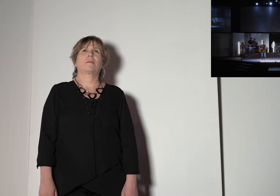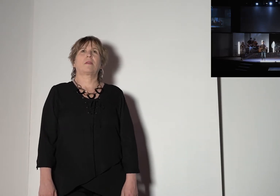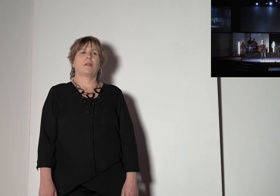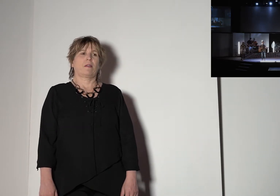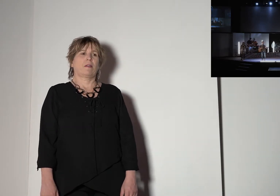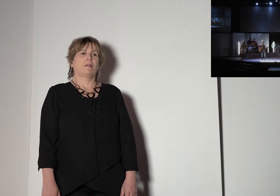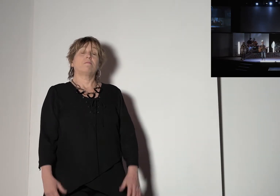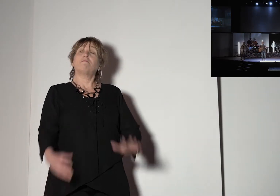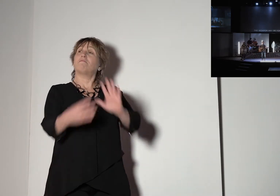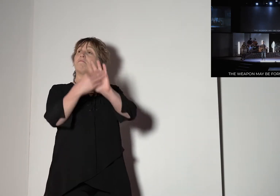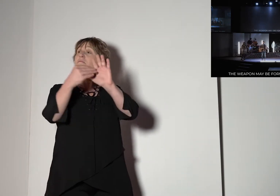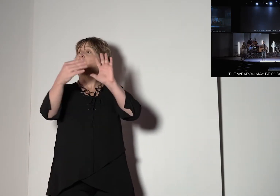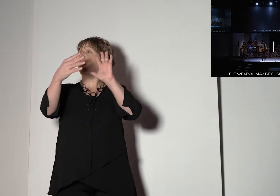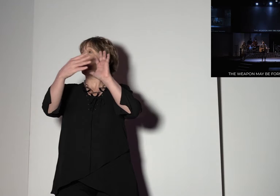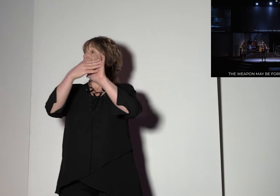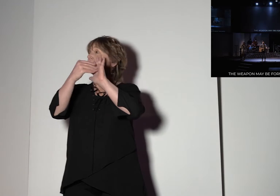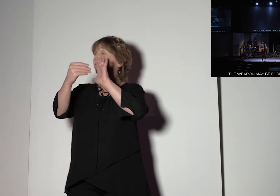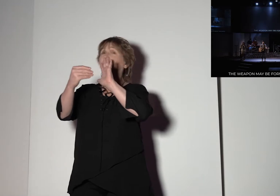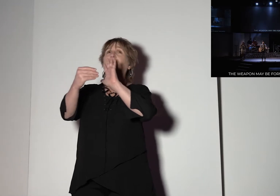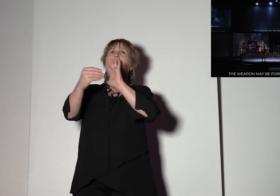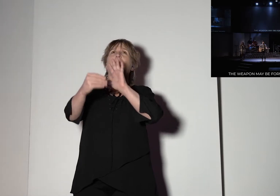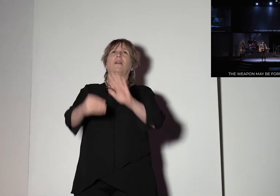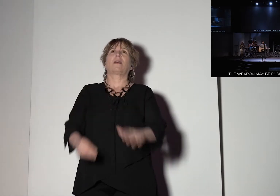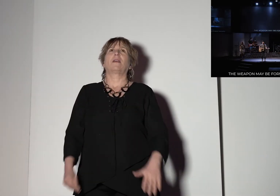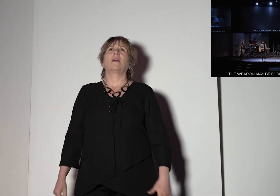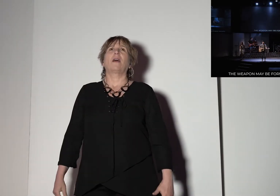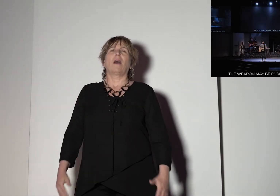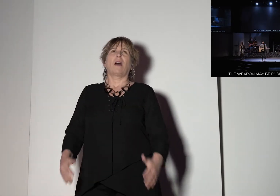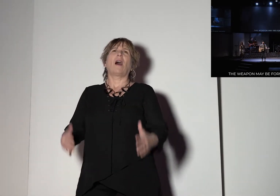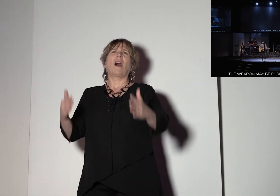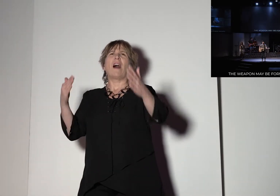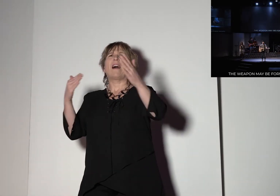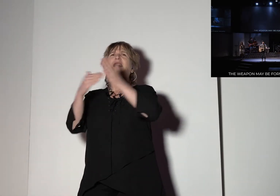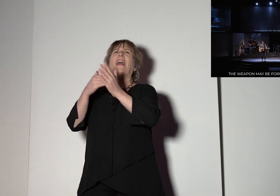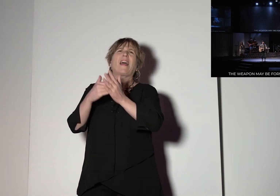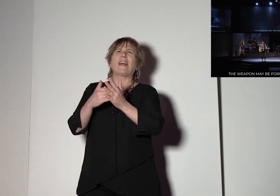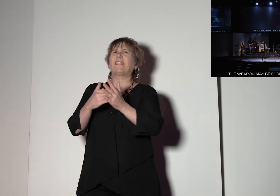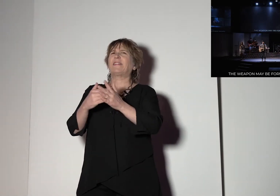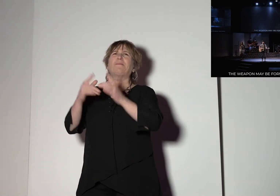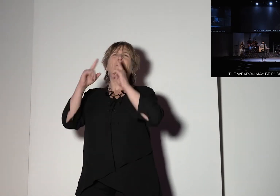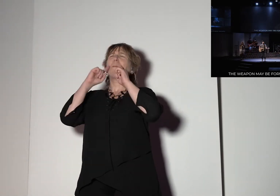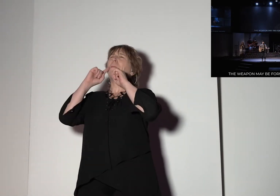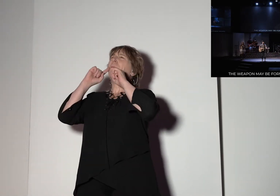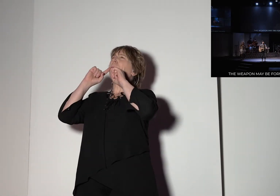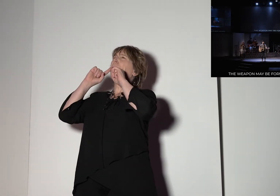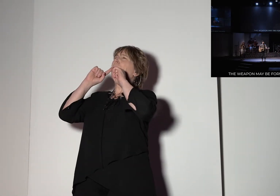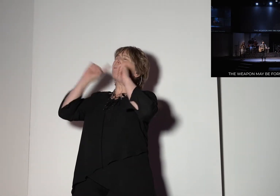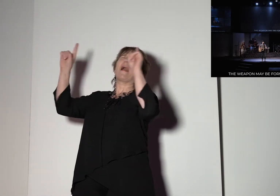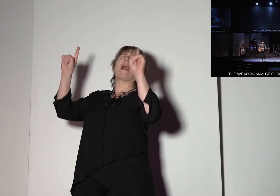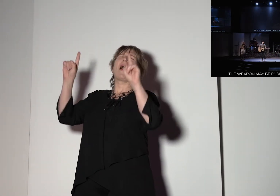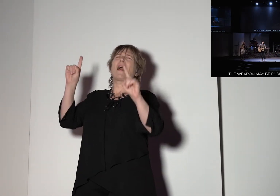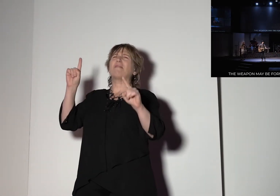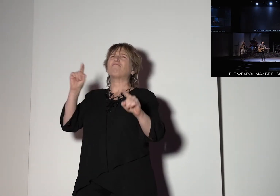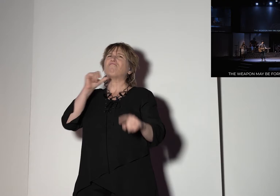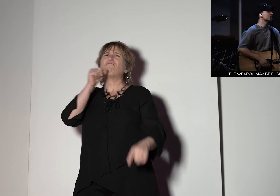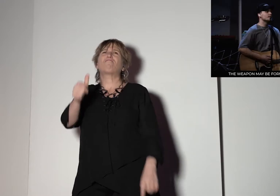together. And the weapon may be formed, but it won't